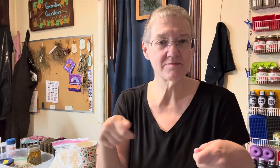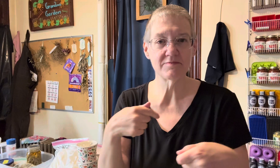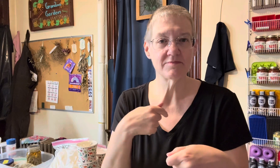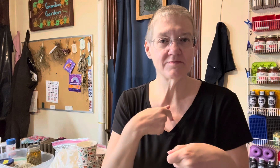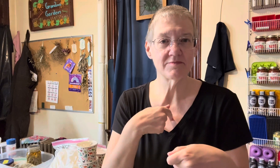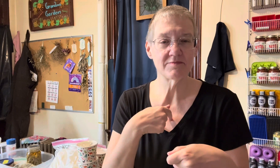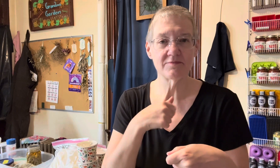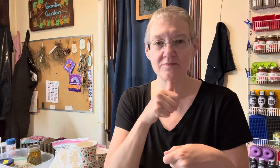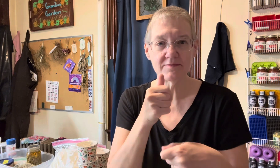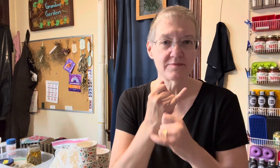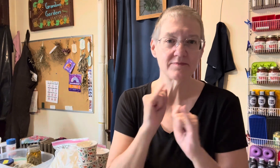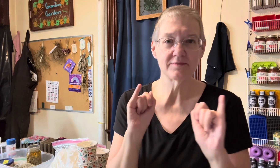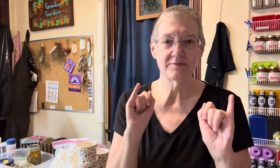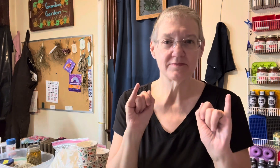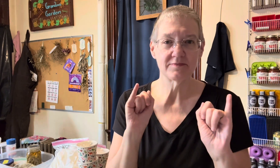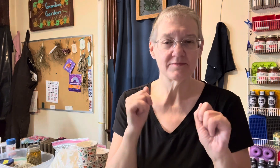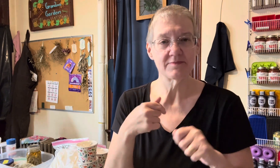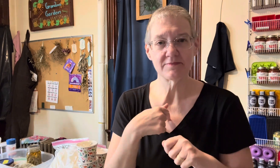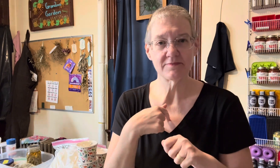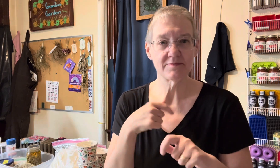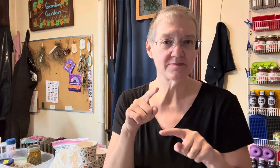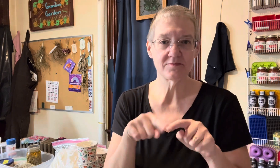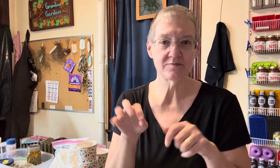and a walker, and I couldn't function.